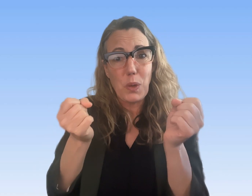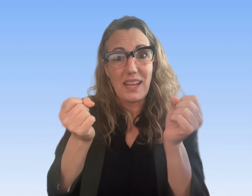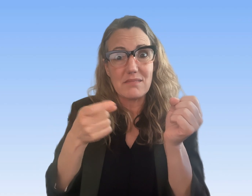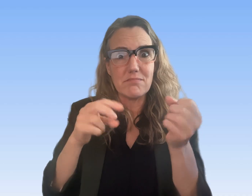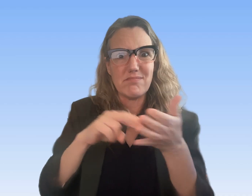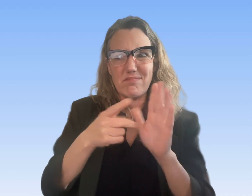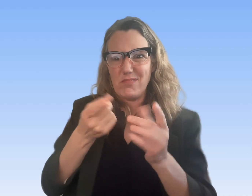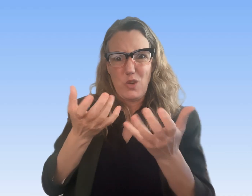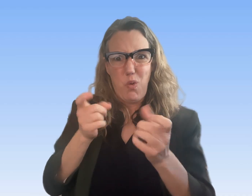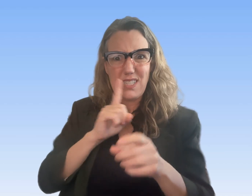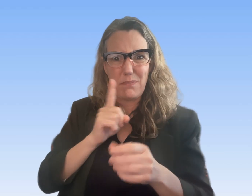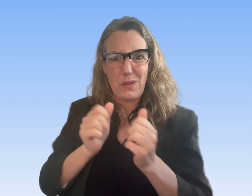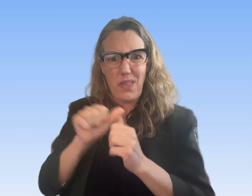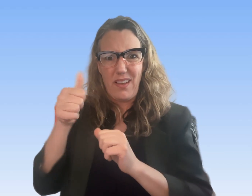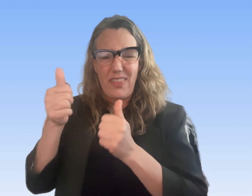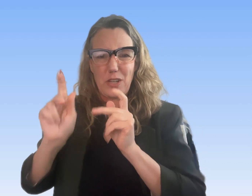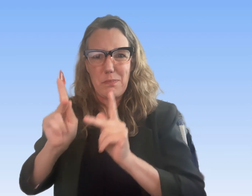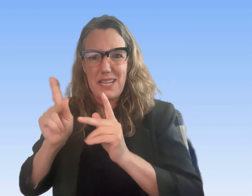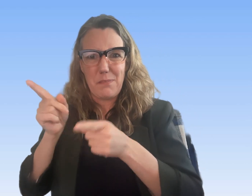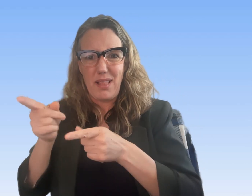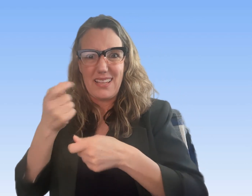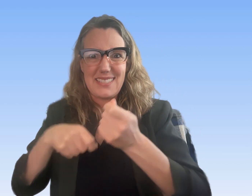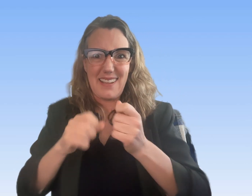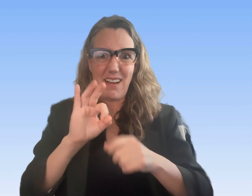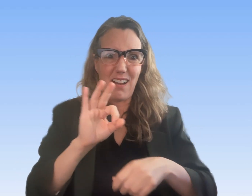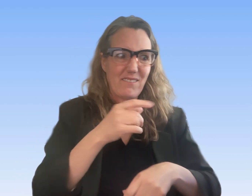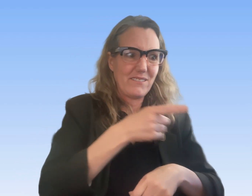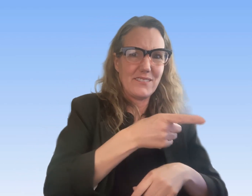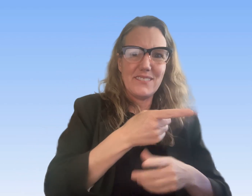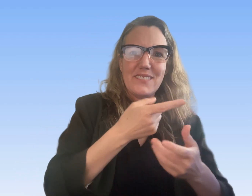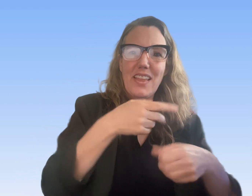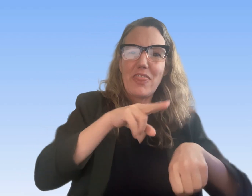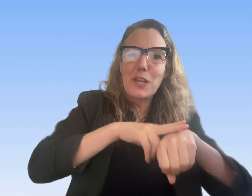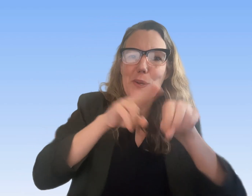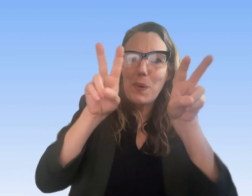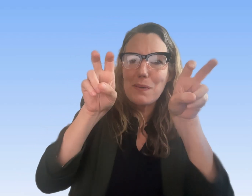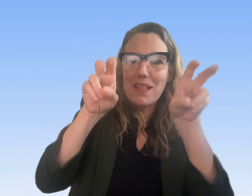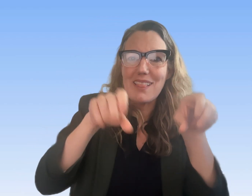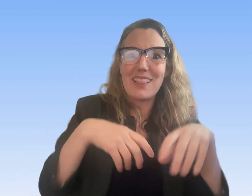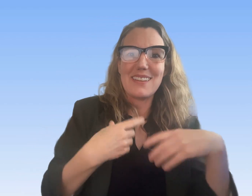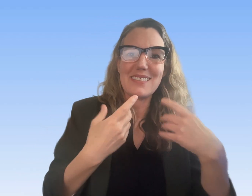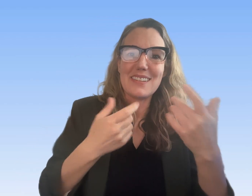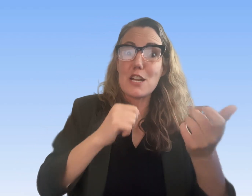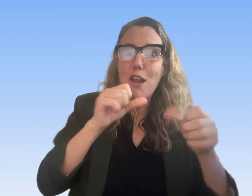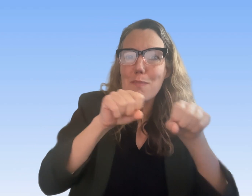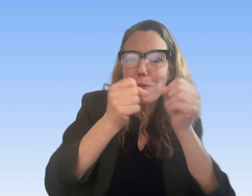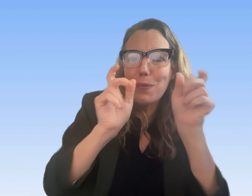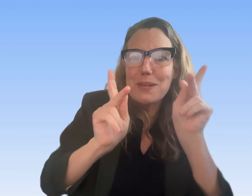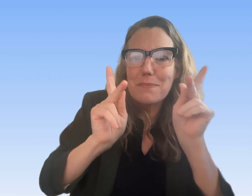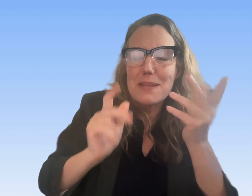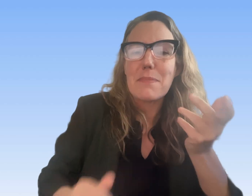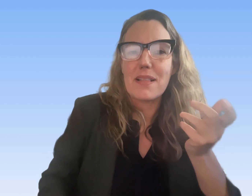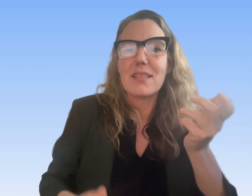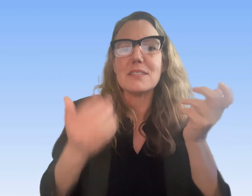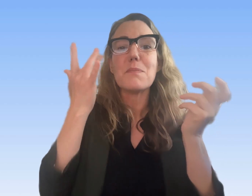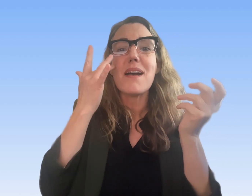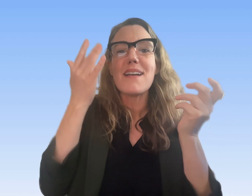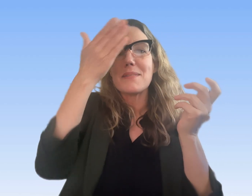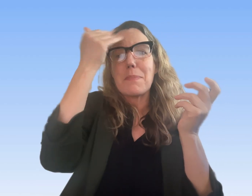broken. You want to be with other people instead of the normal, not broken people. Because